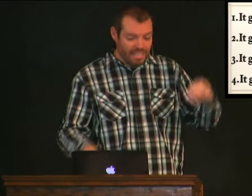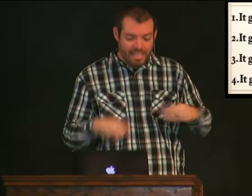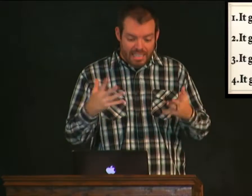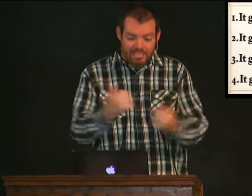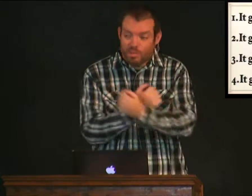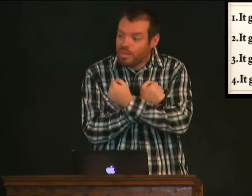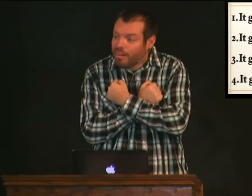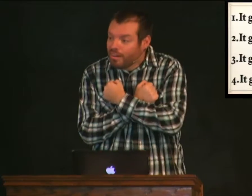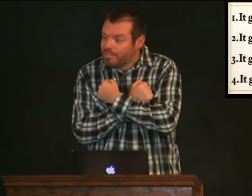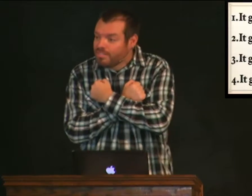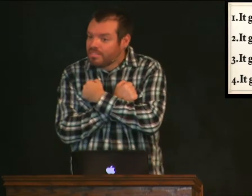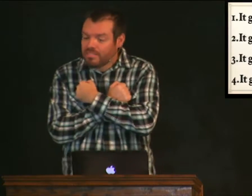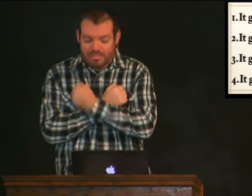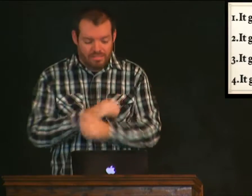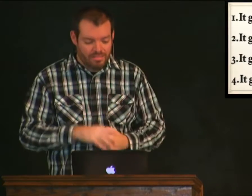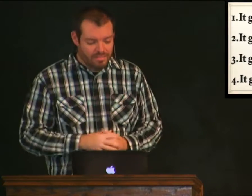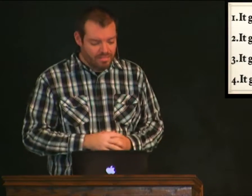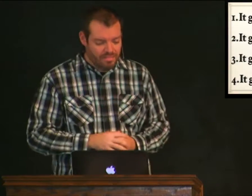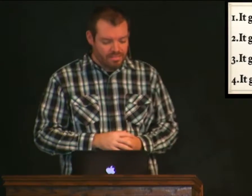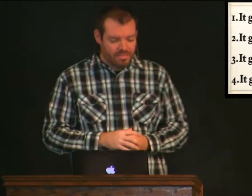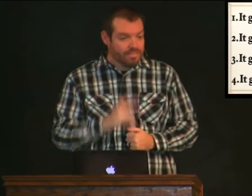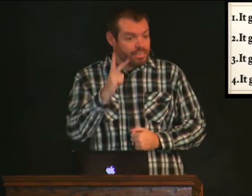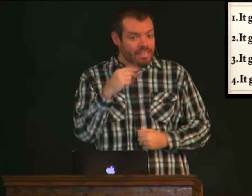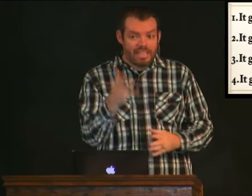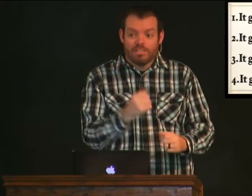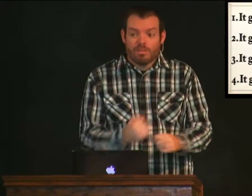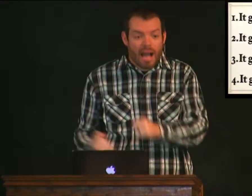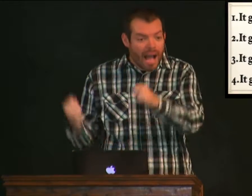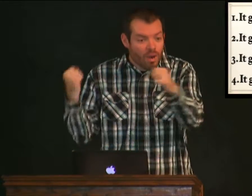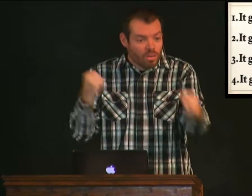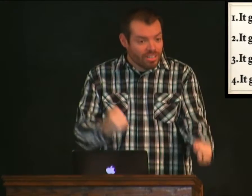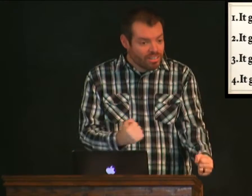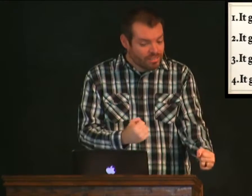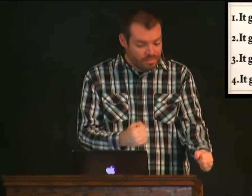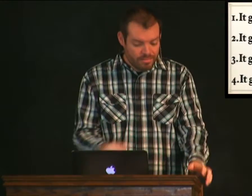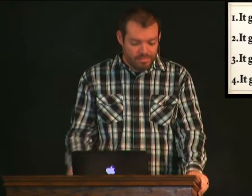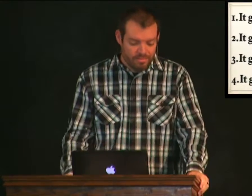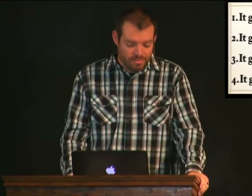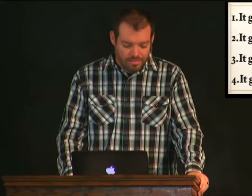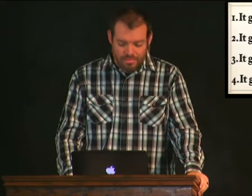Second thing, it gives you love. Third, it gives you power.